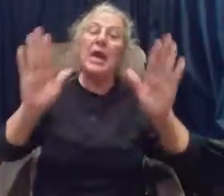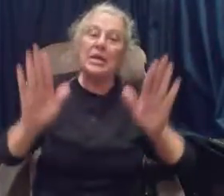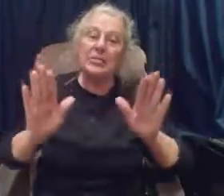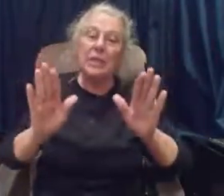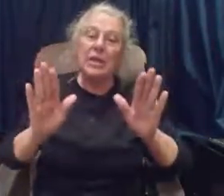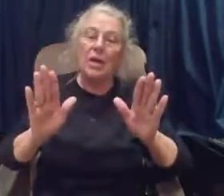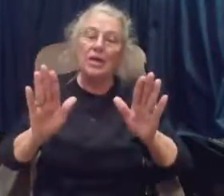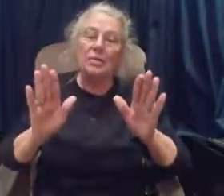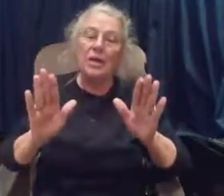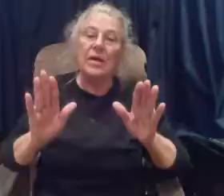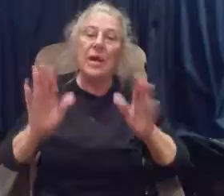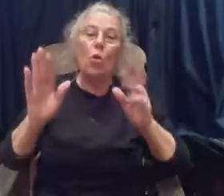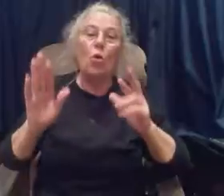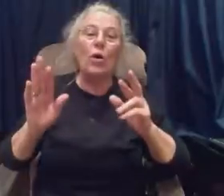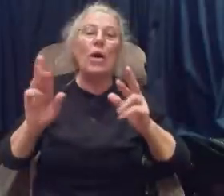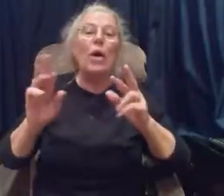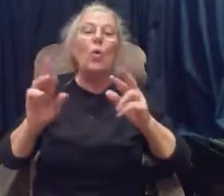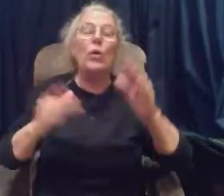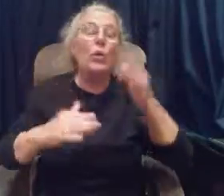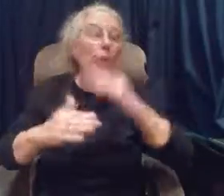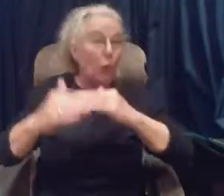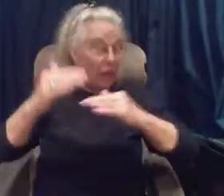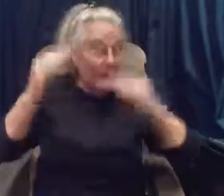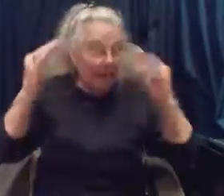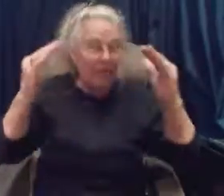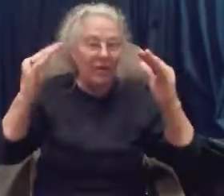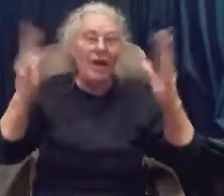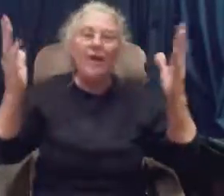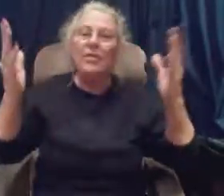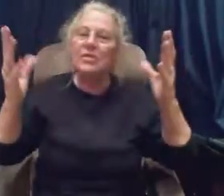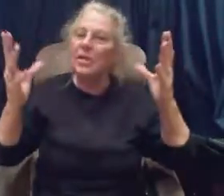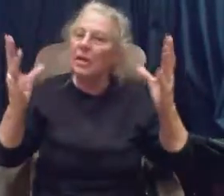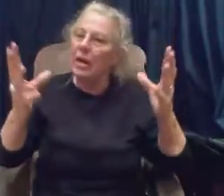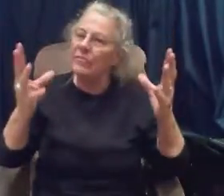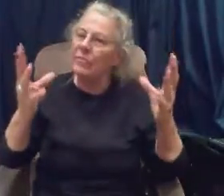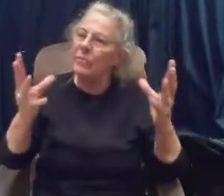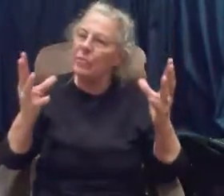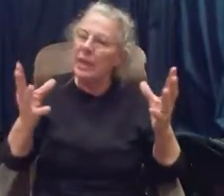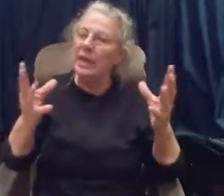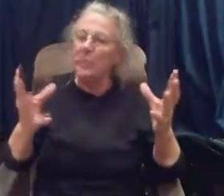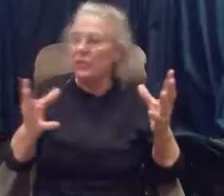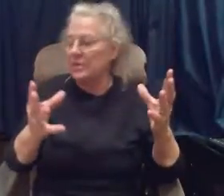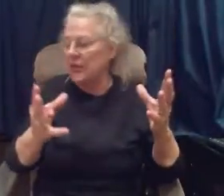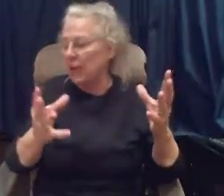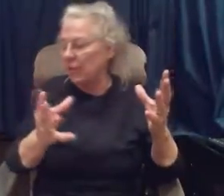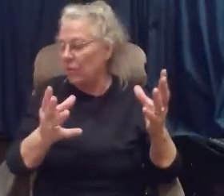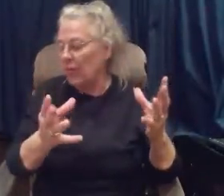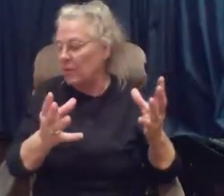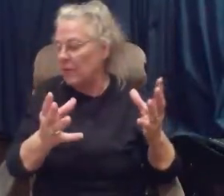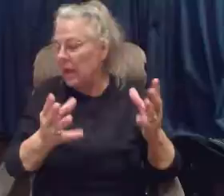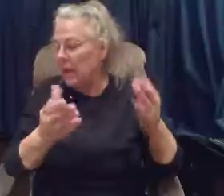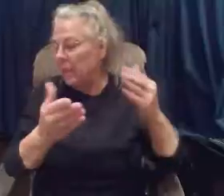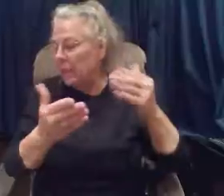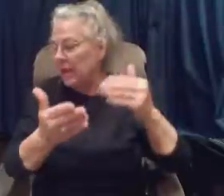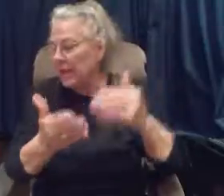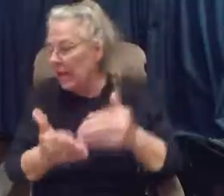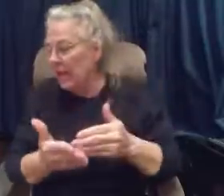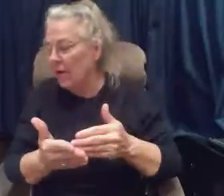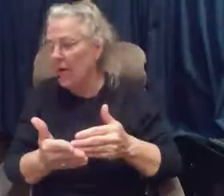as being a Sunday, or when we go to heaven. There's a lot of different meanings with the Sabbath rest. But here it